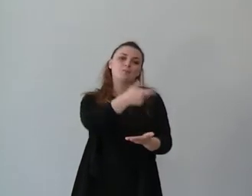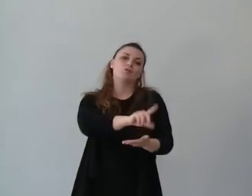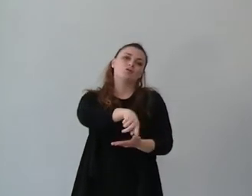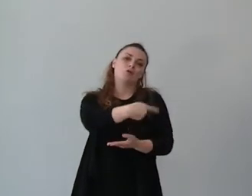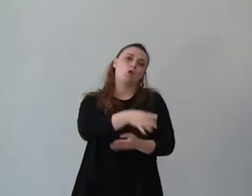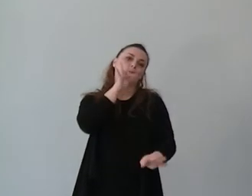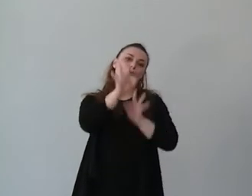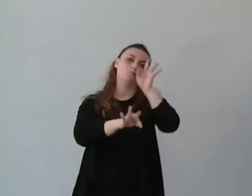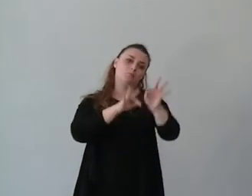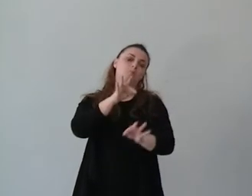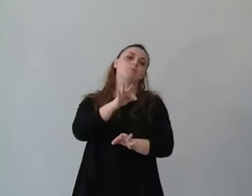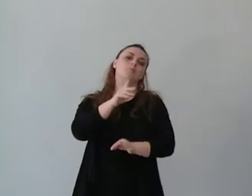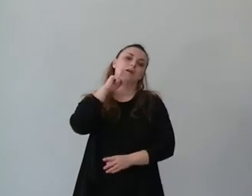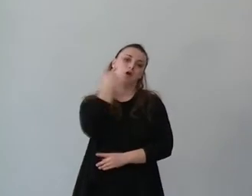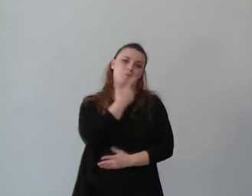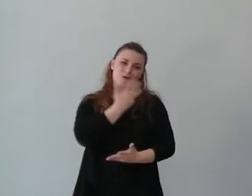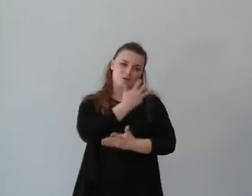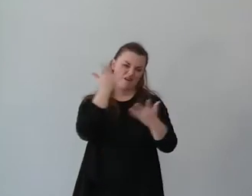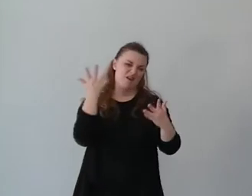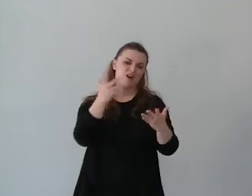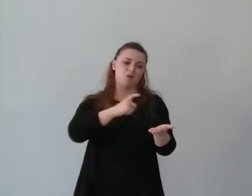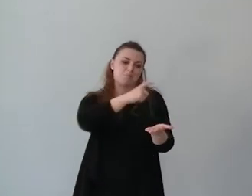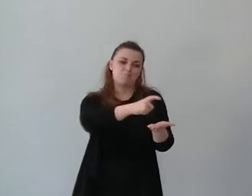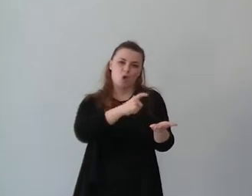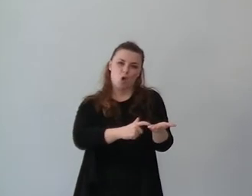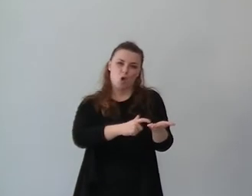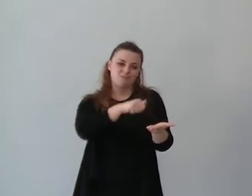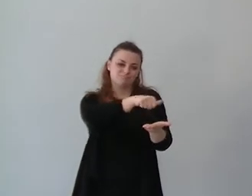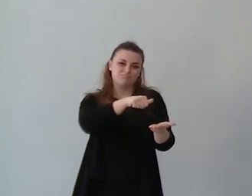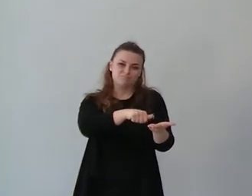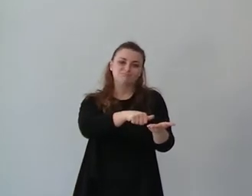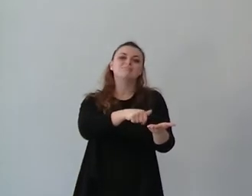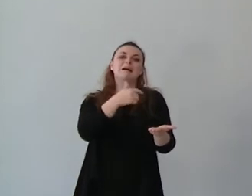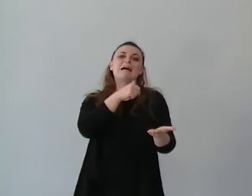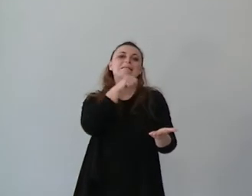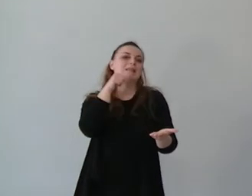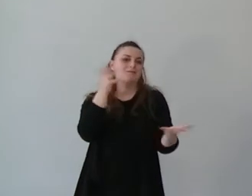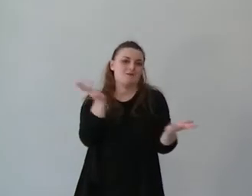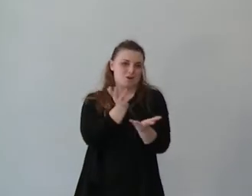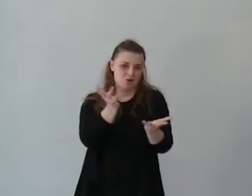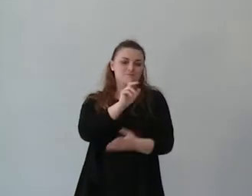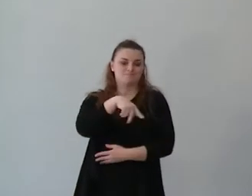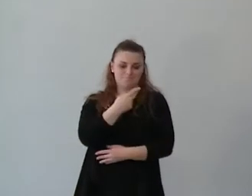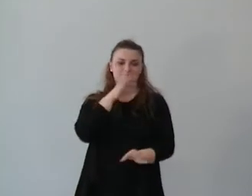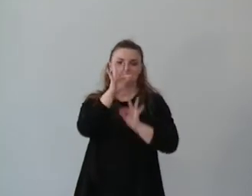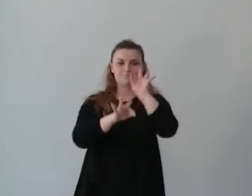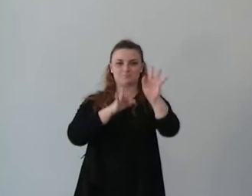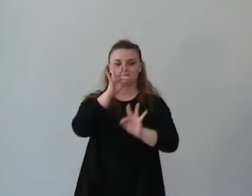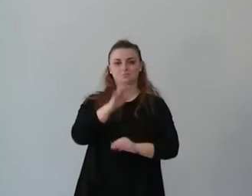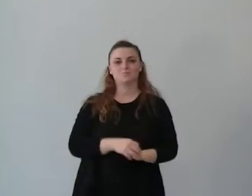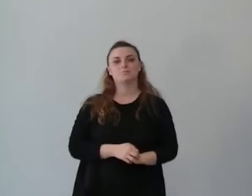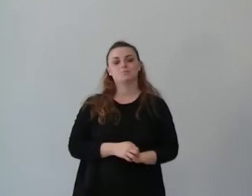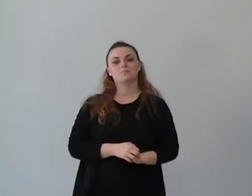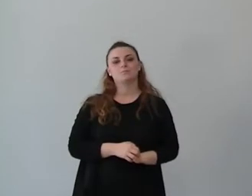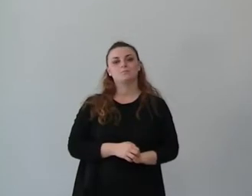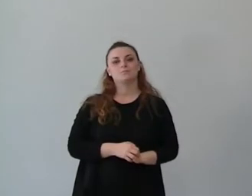strada facendo che cosa serve quei post-it. You'll notice I'm sharpening my pencil. Potete